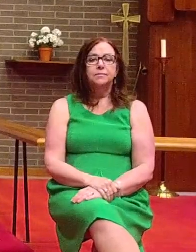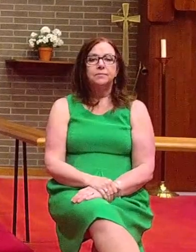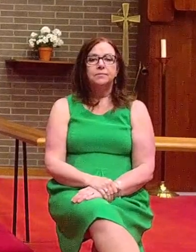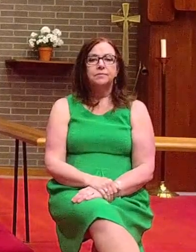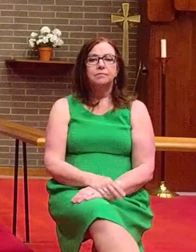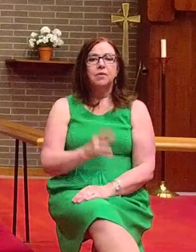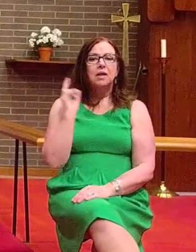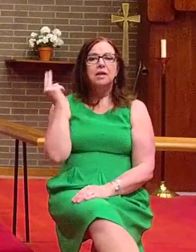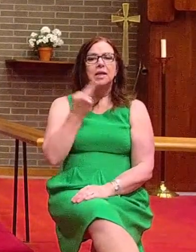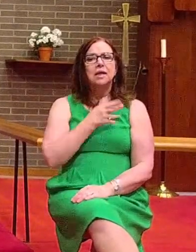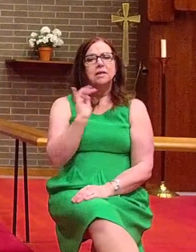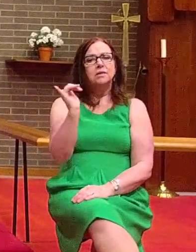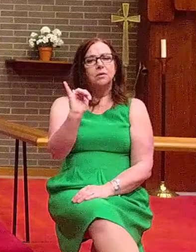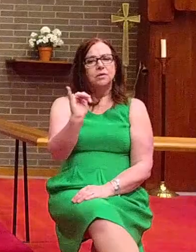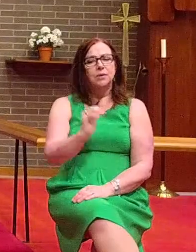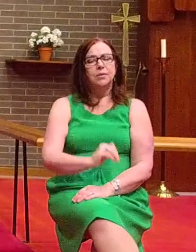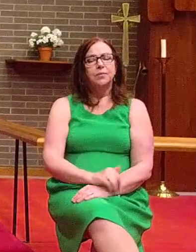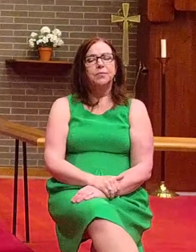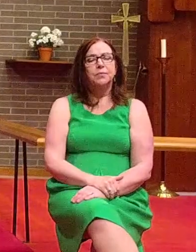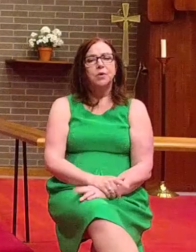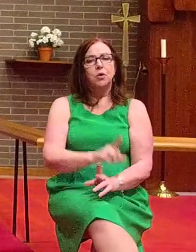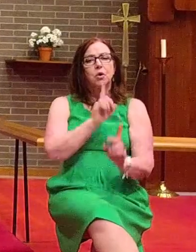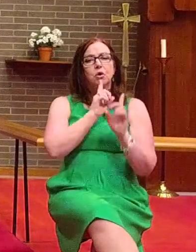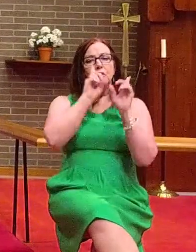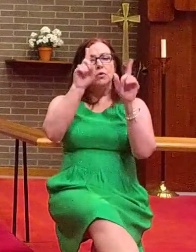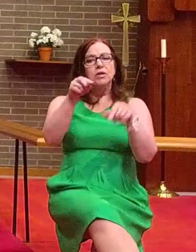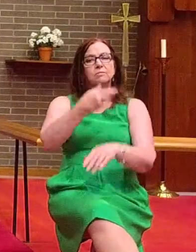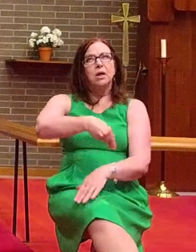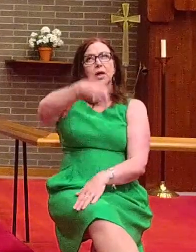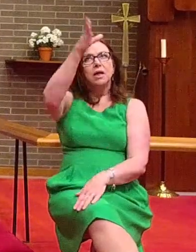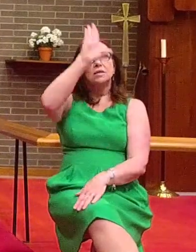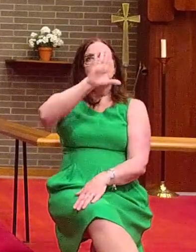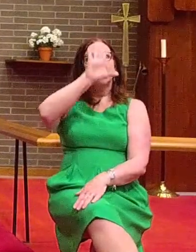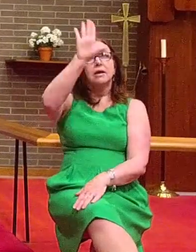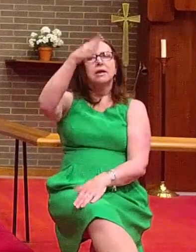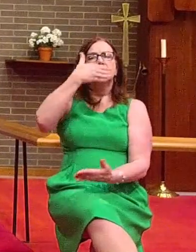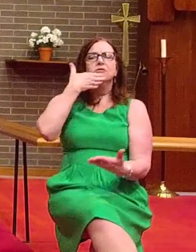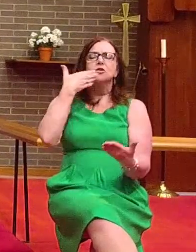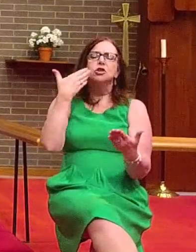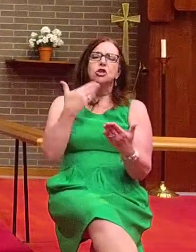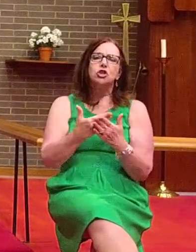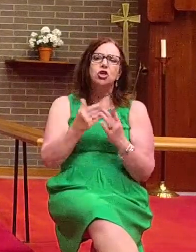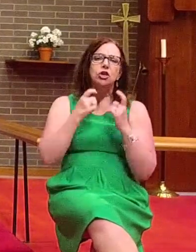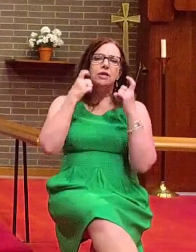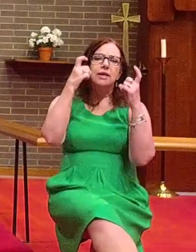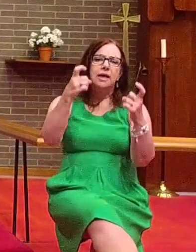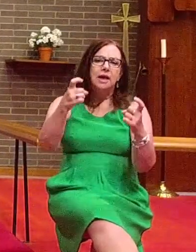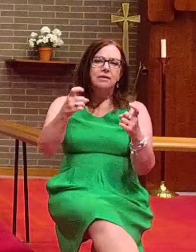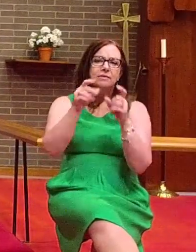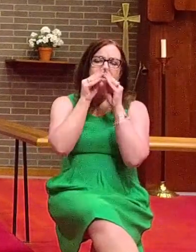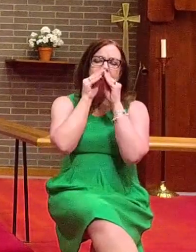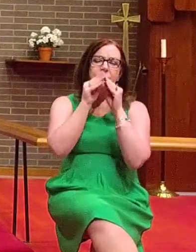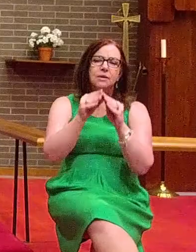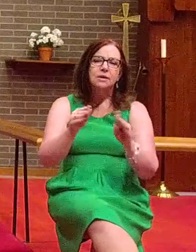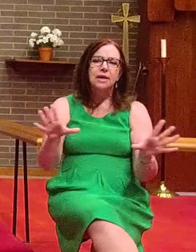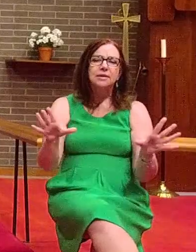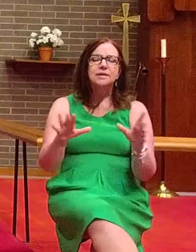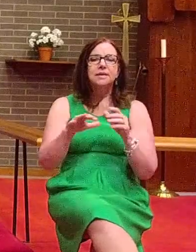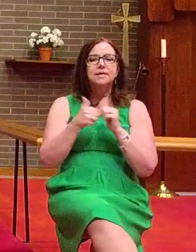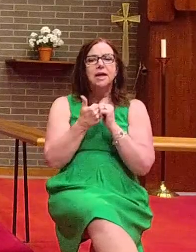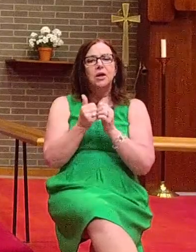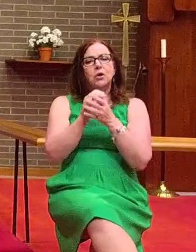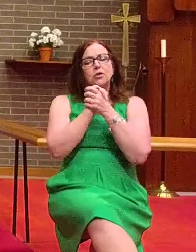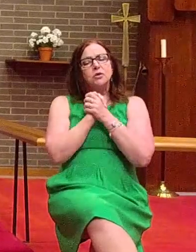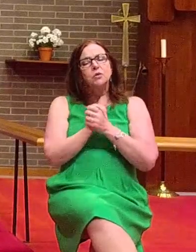Let us too respond to God's good gifts and blessings by worshiping with